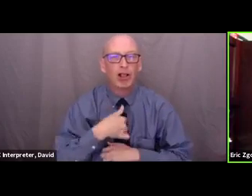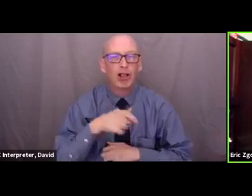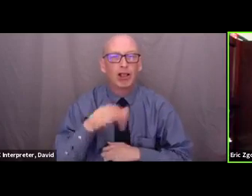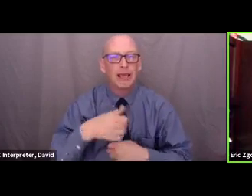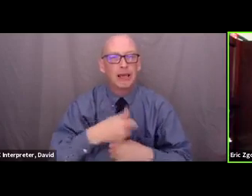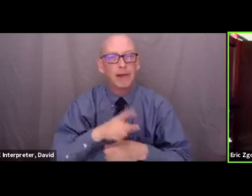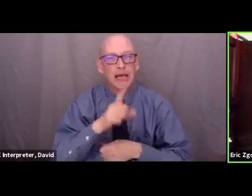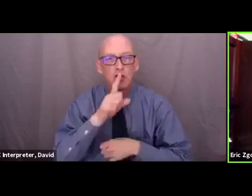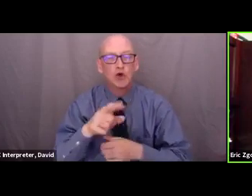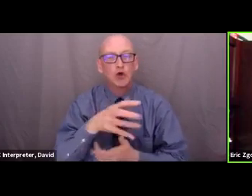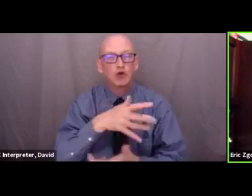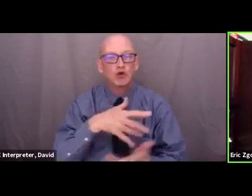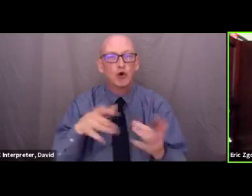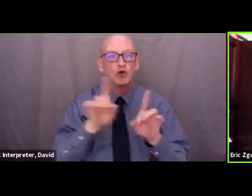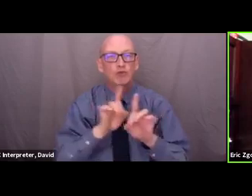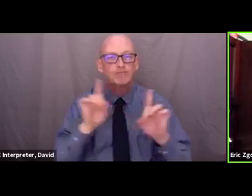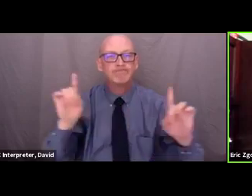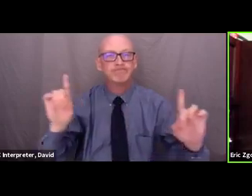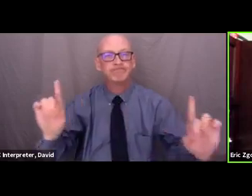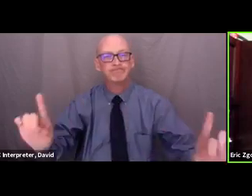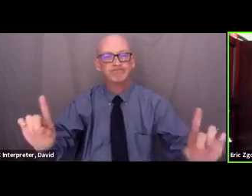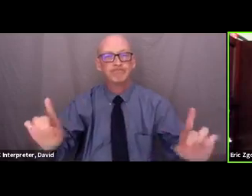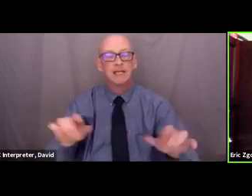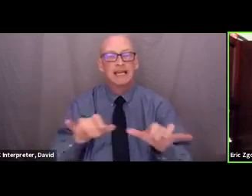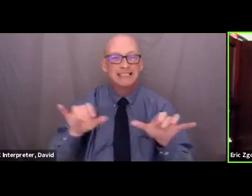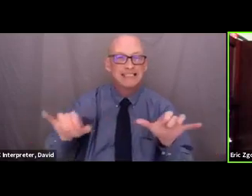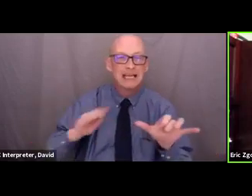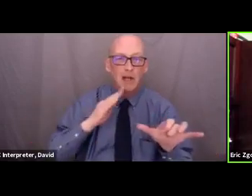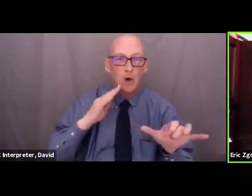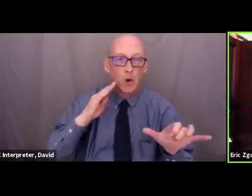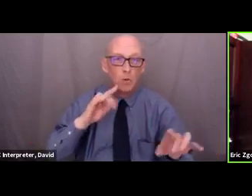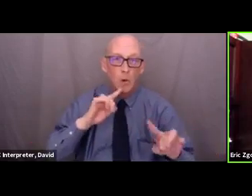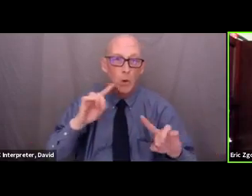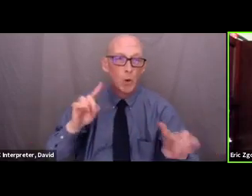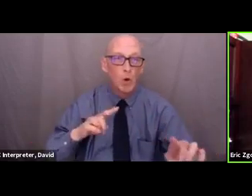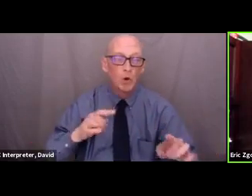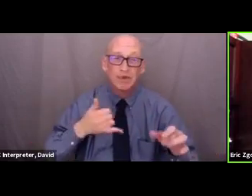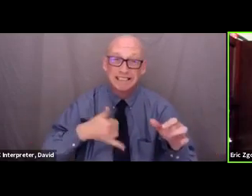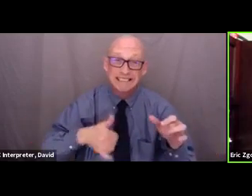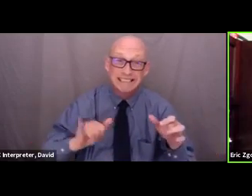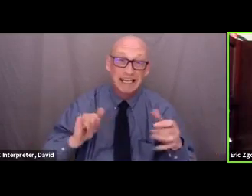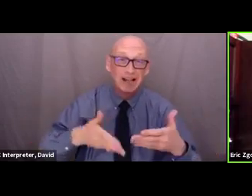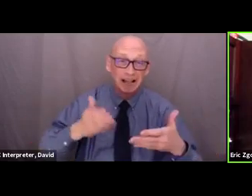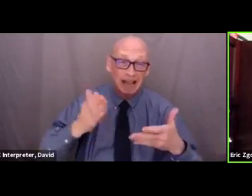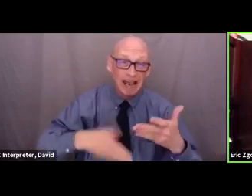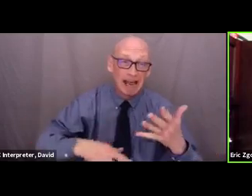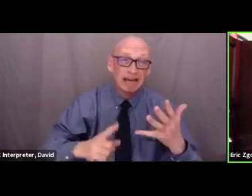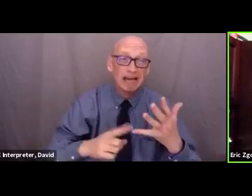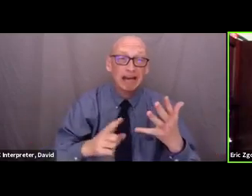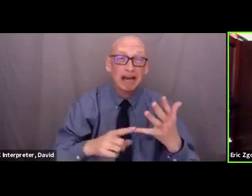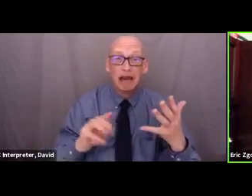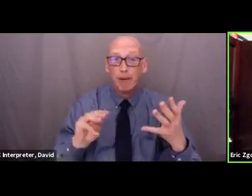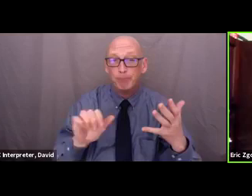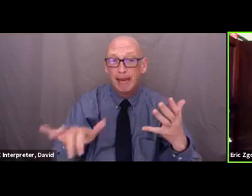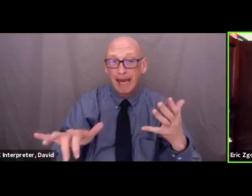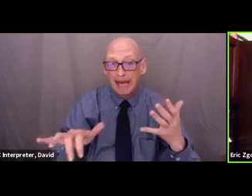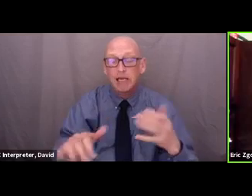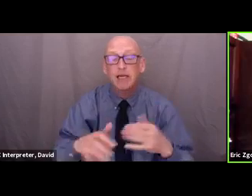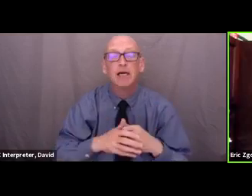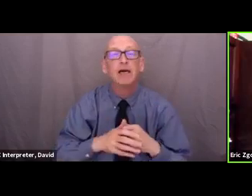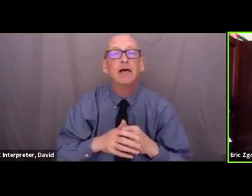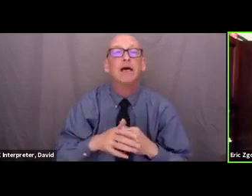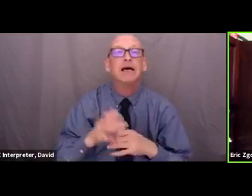social distancing, that stay-at-home order is still in effect at the end of the month. And so we really should only be going out